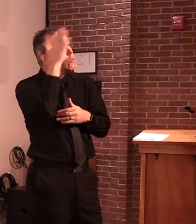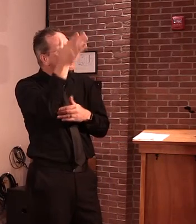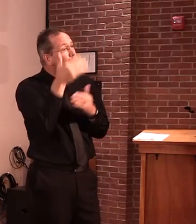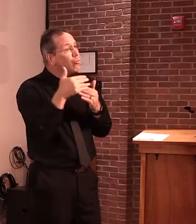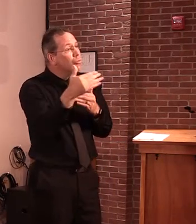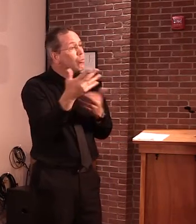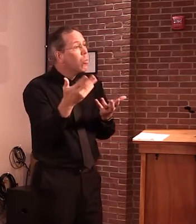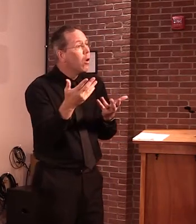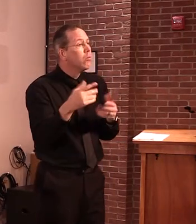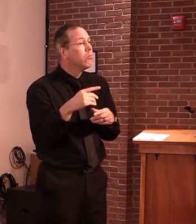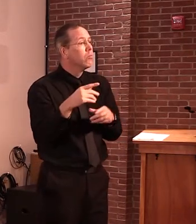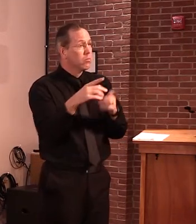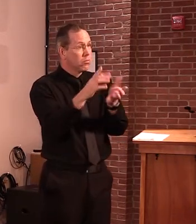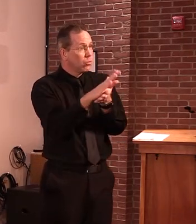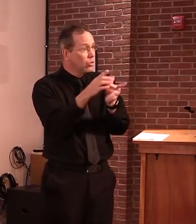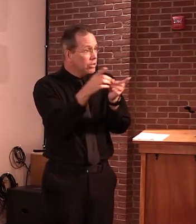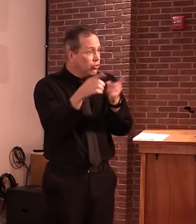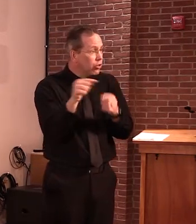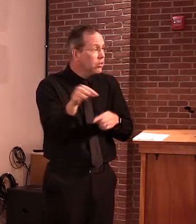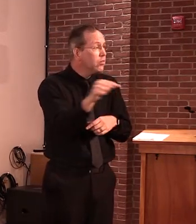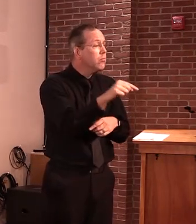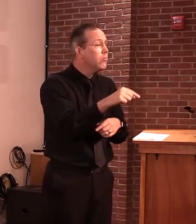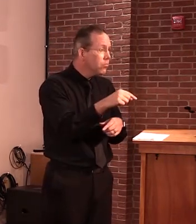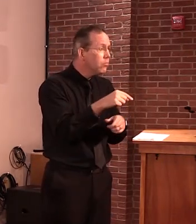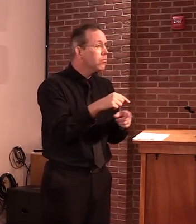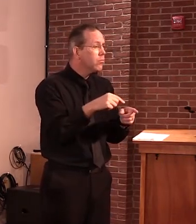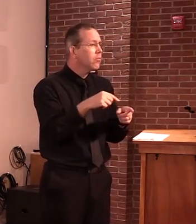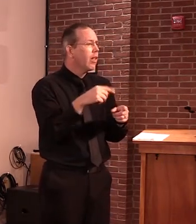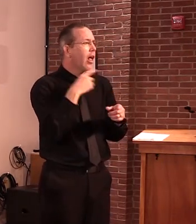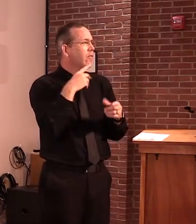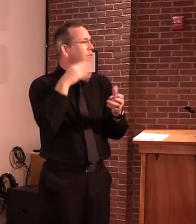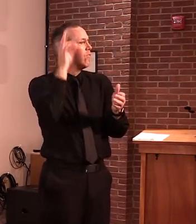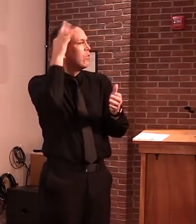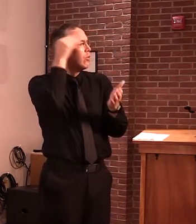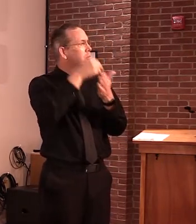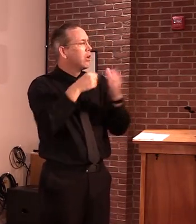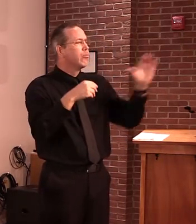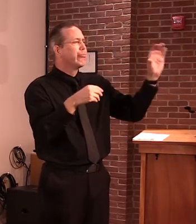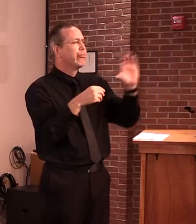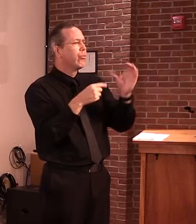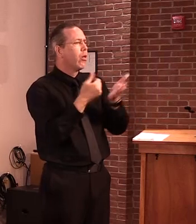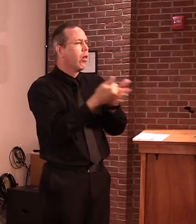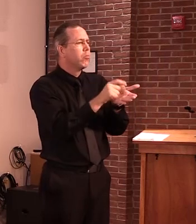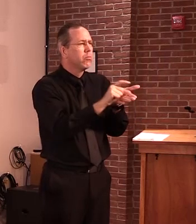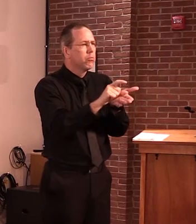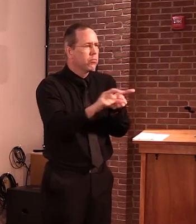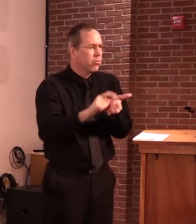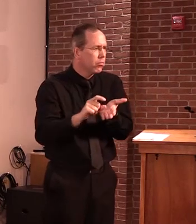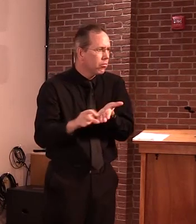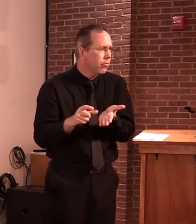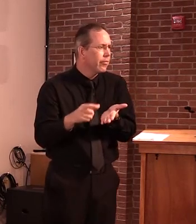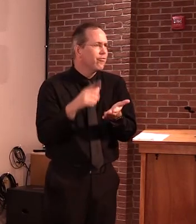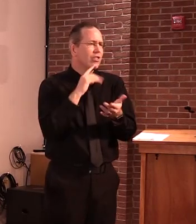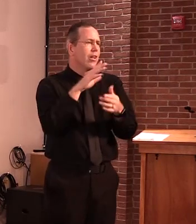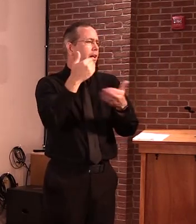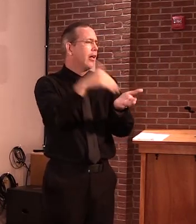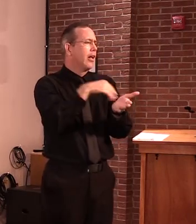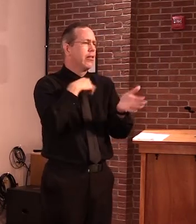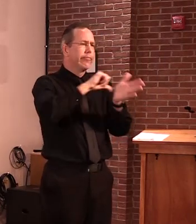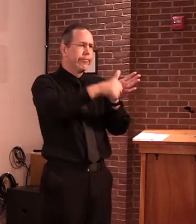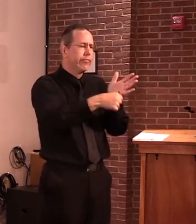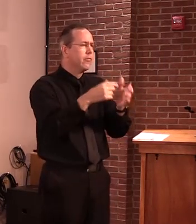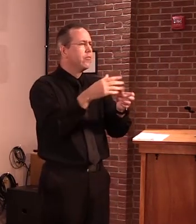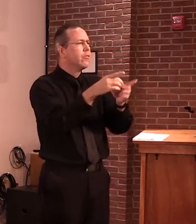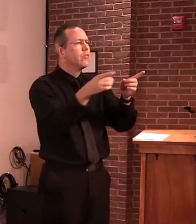think districts have the additional financial resources through the federal dollars. But those are going to be local decisions relative to how they're going to staff